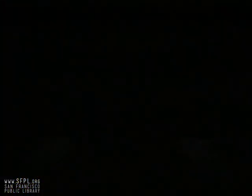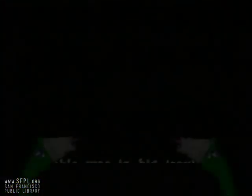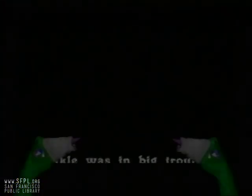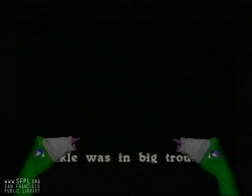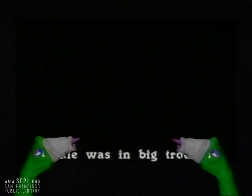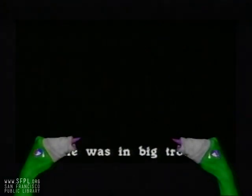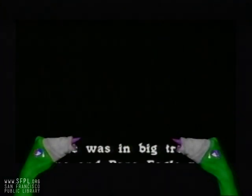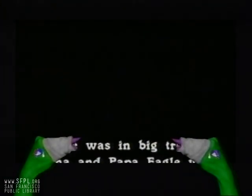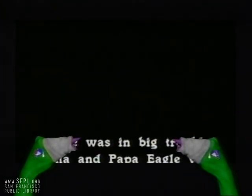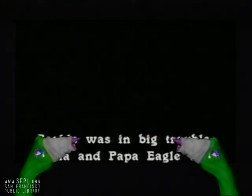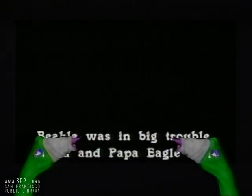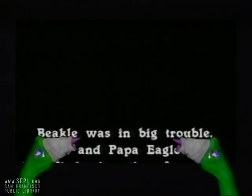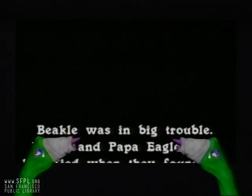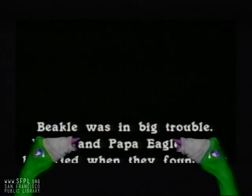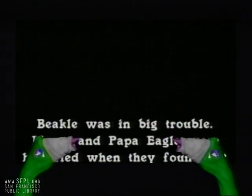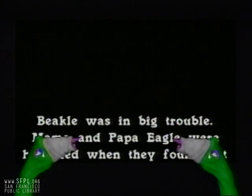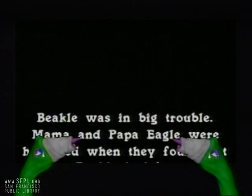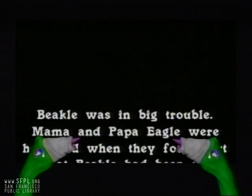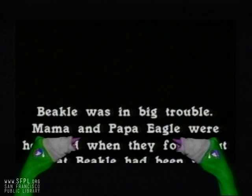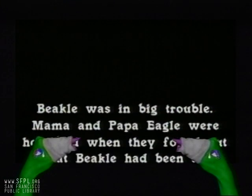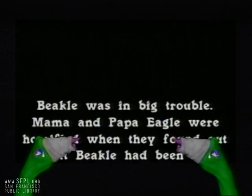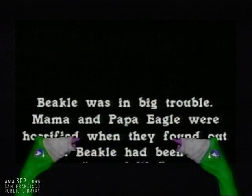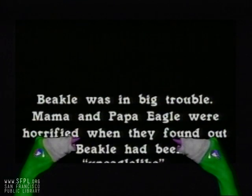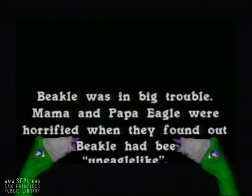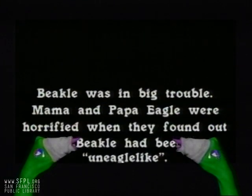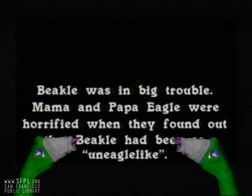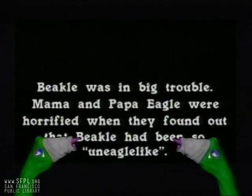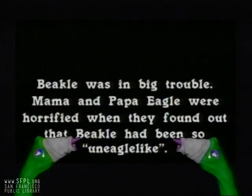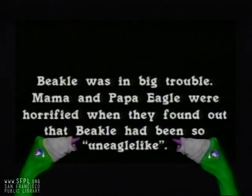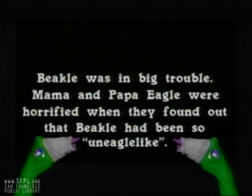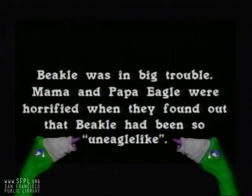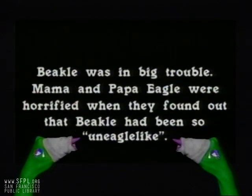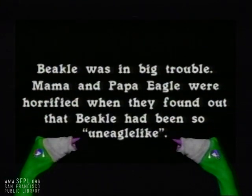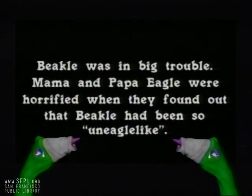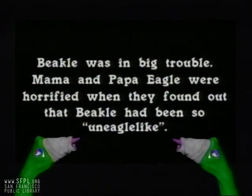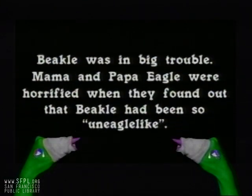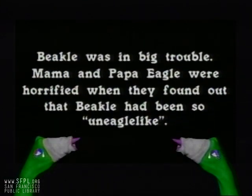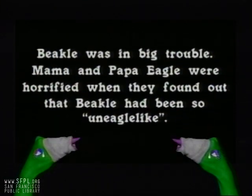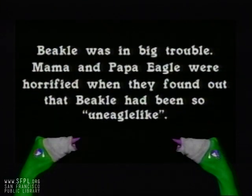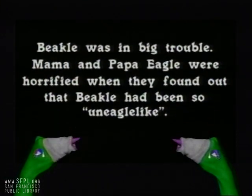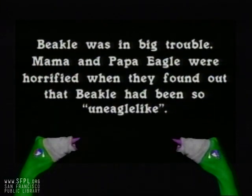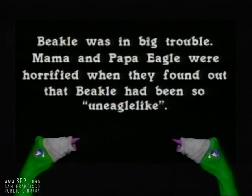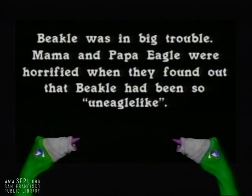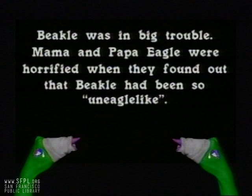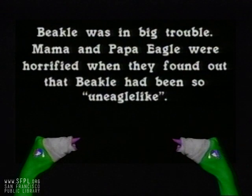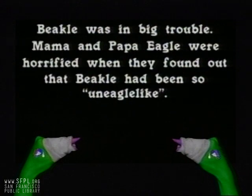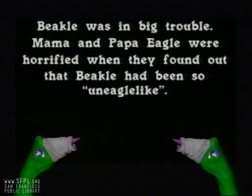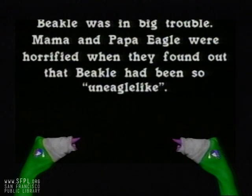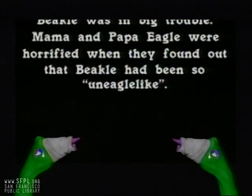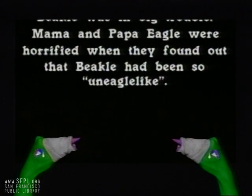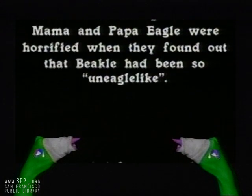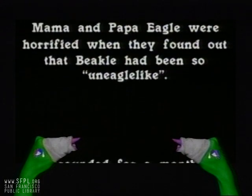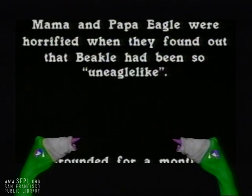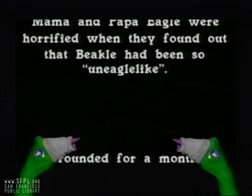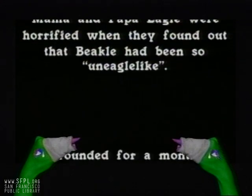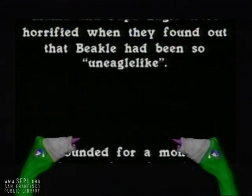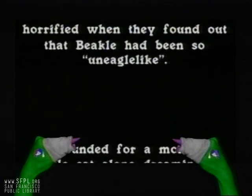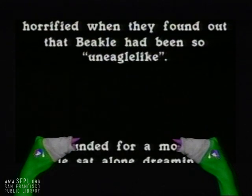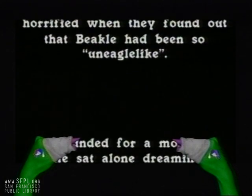Beagle was in big trouble. Mama and Papa Eagle were horrified when they found out that Beagle had been so un-eagle-like. Grounded